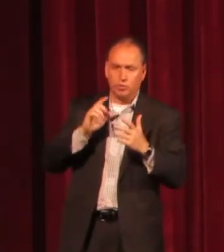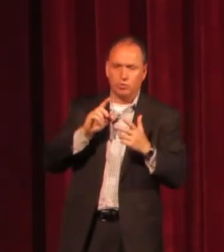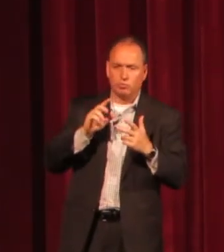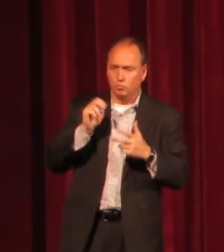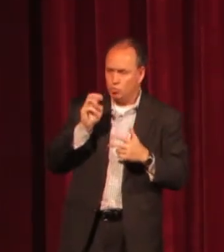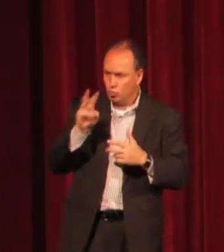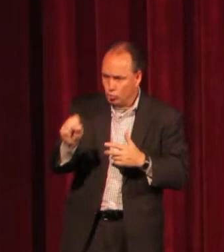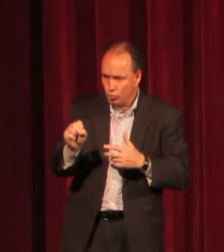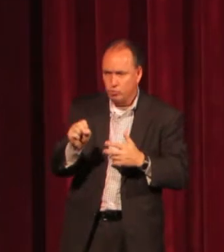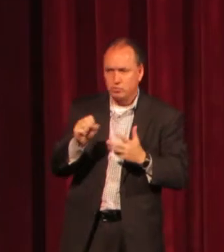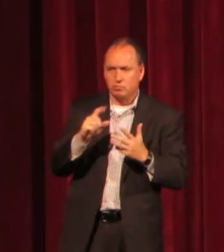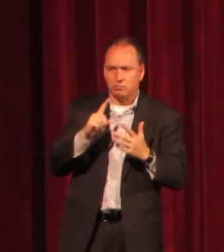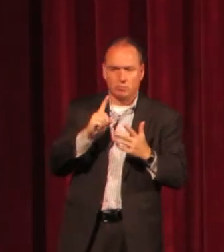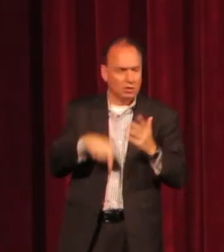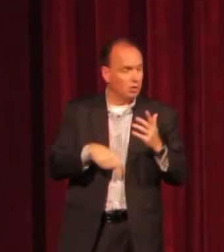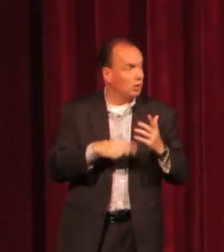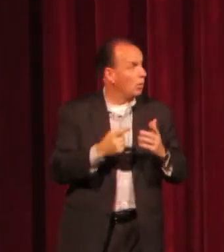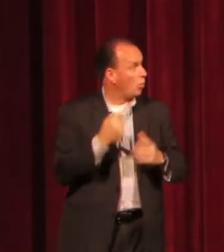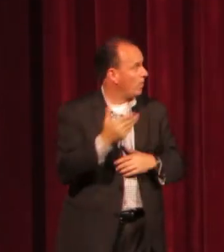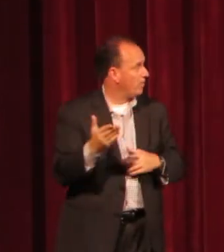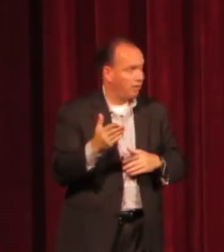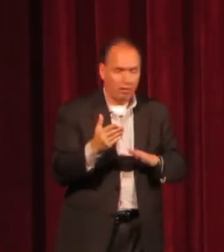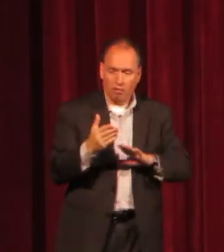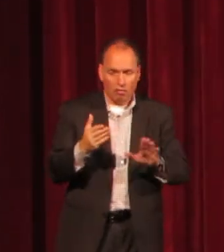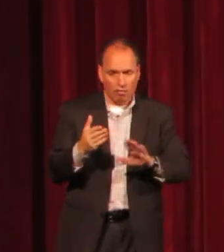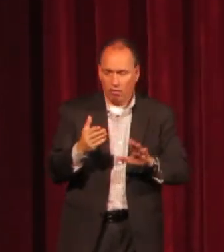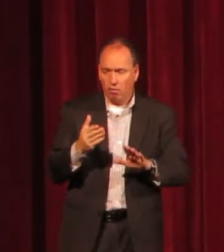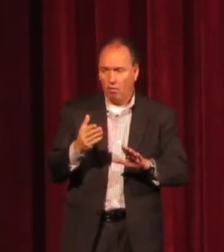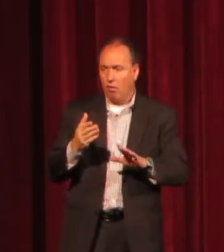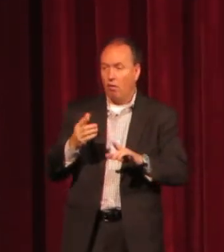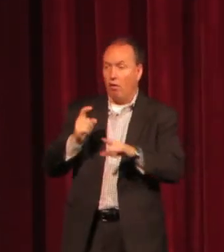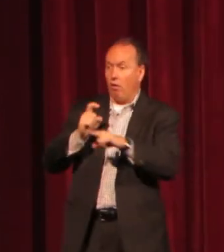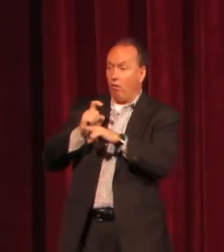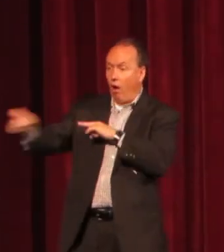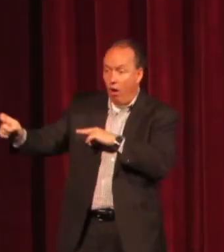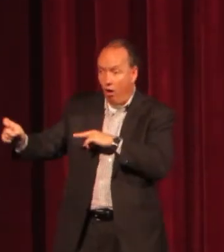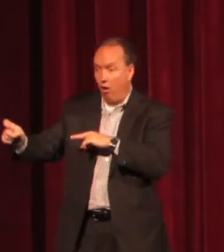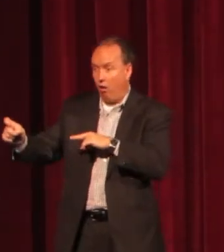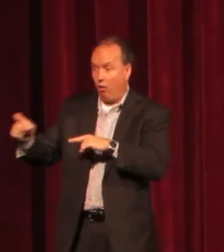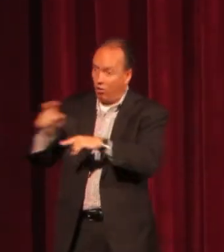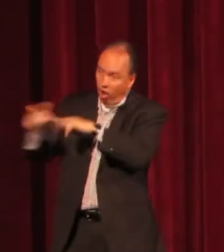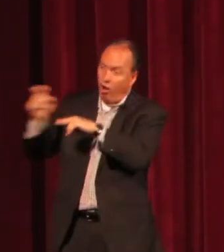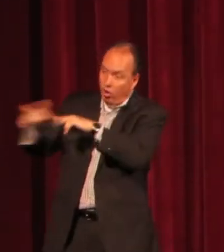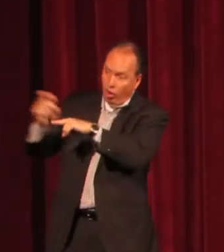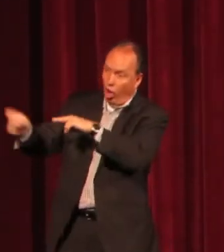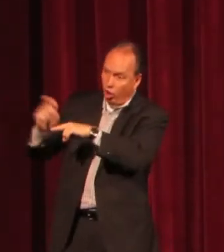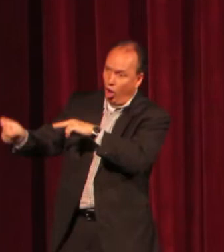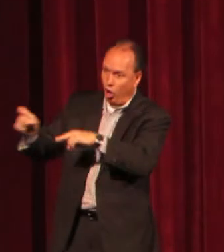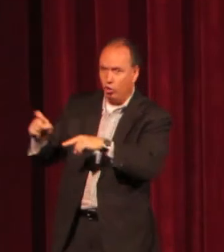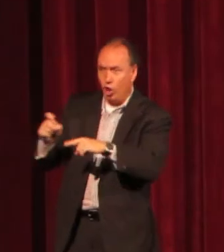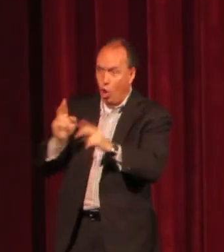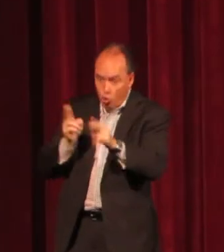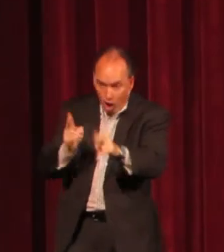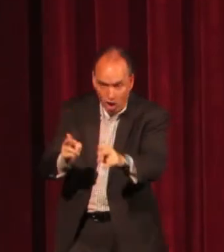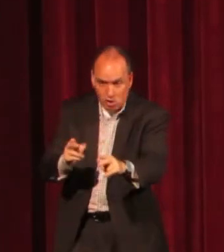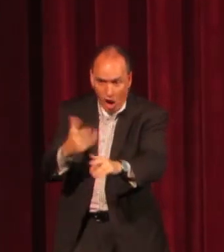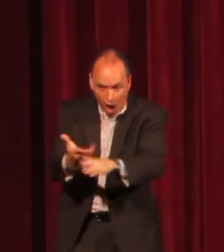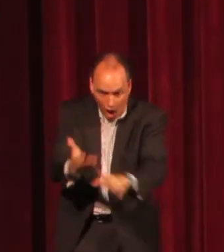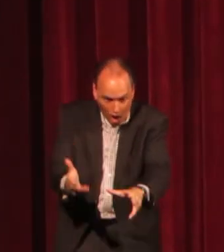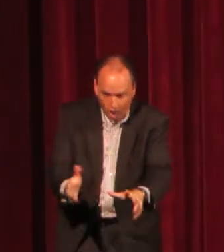news alerts. One thing not to do is call or rush to your child's school. Again, I already touched on that a little